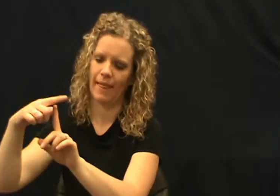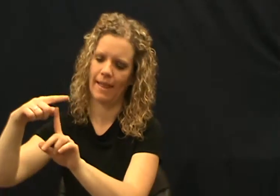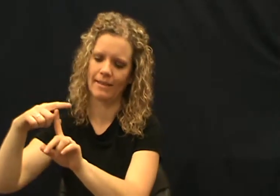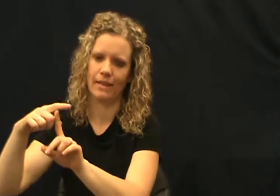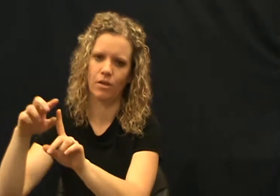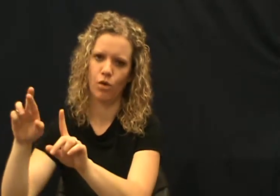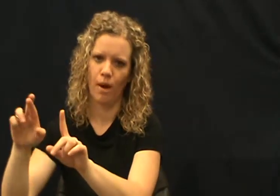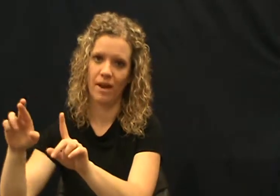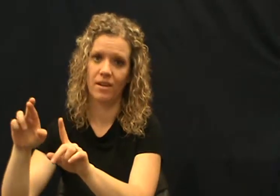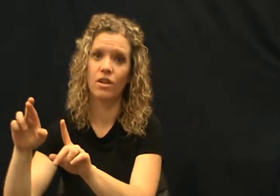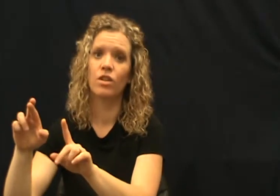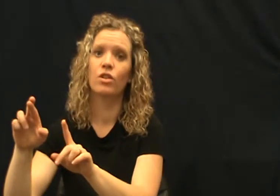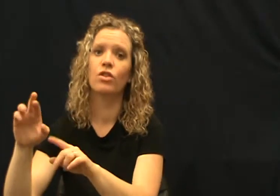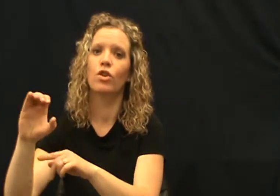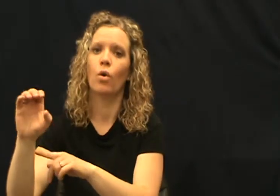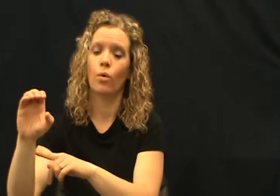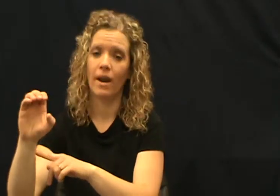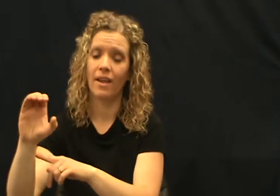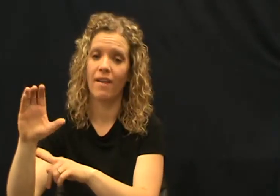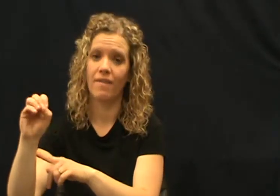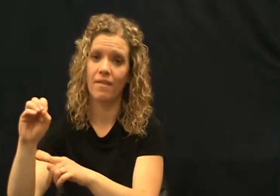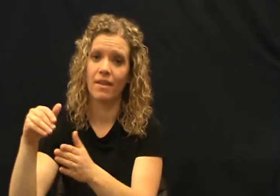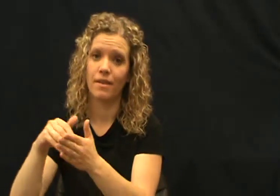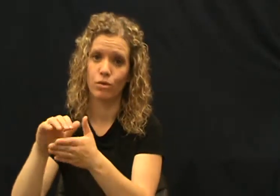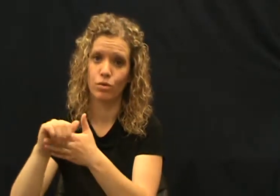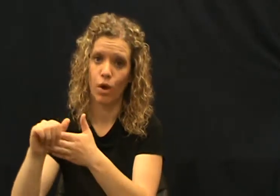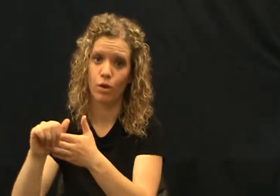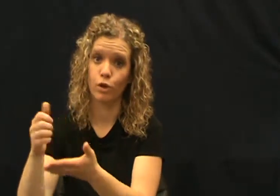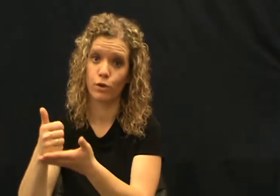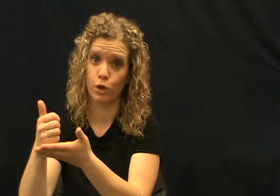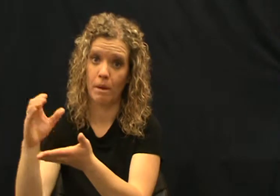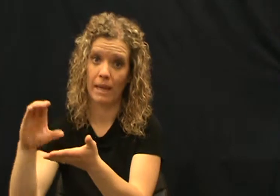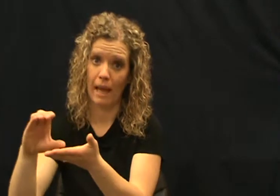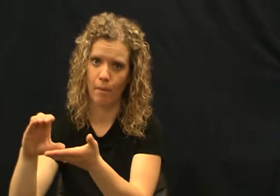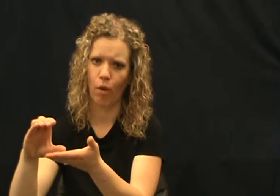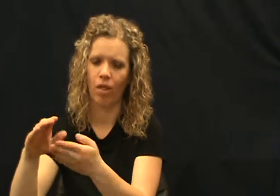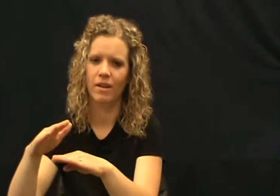for $50,000 for contributed capital would appear on the right-hand side of our T